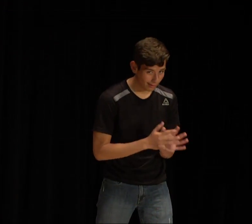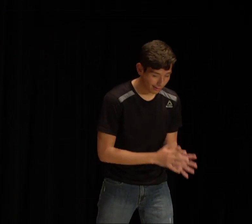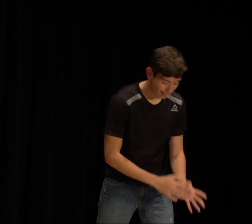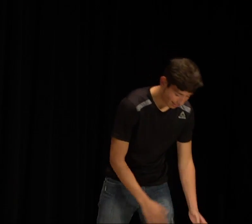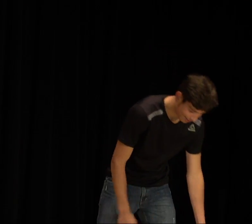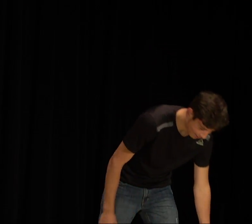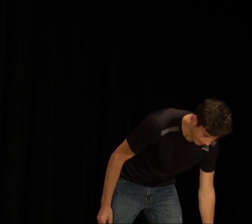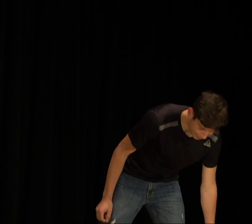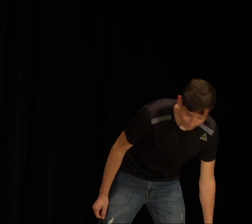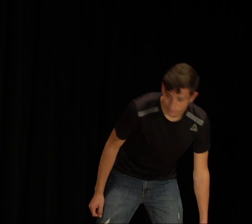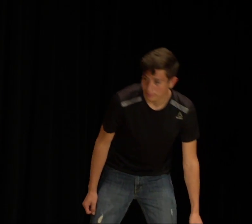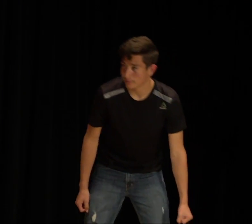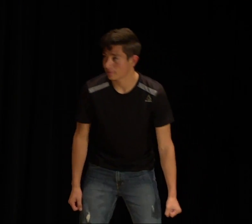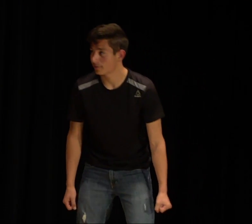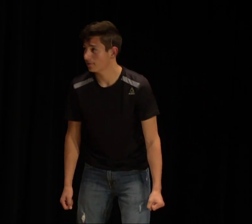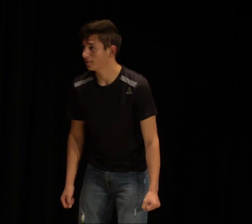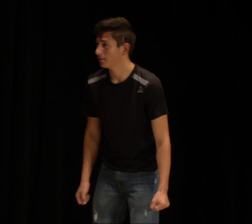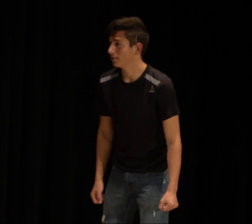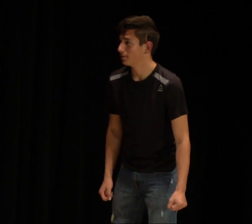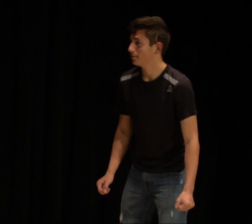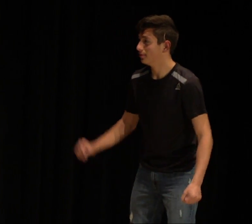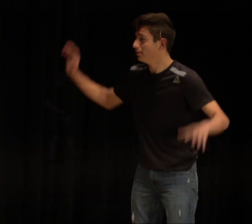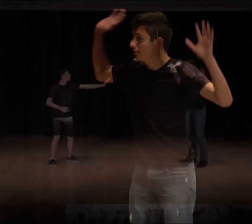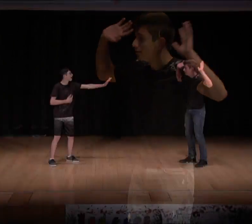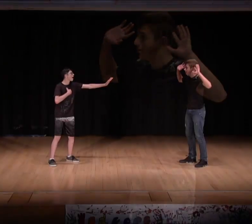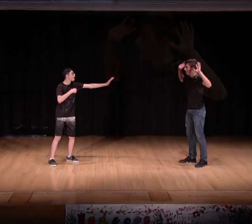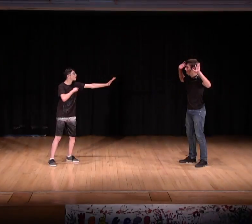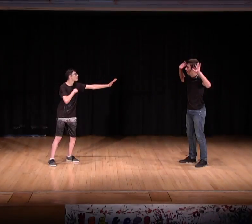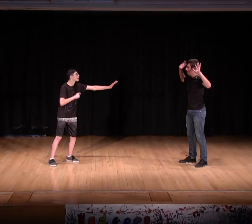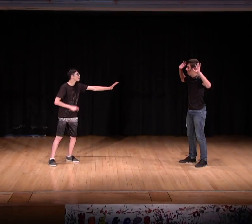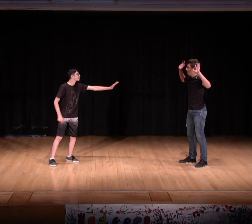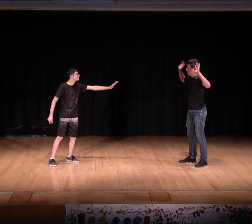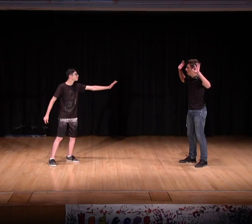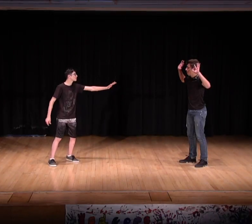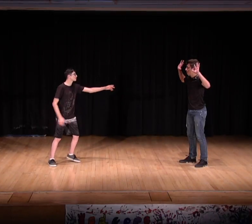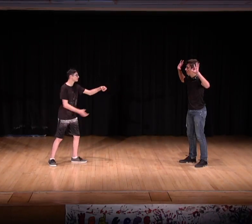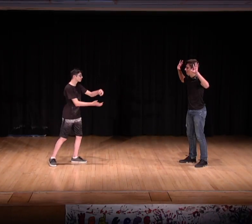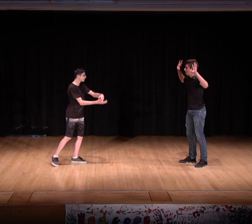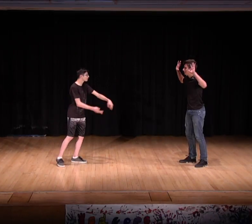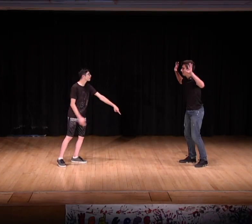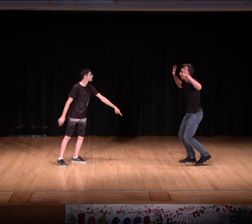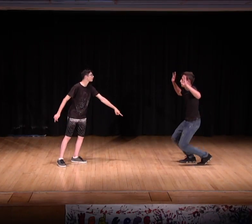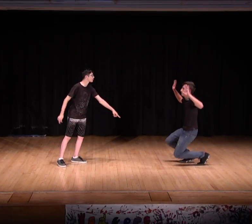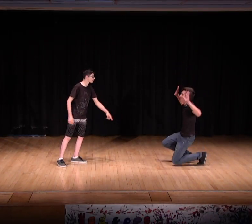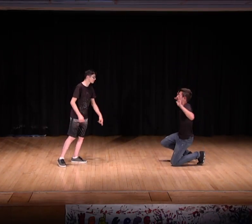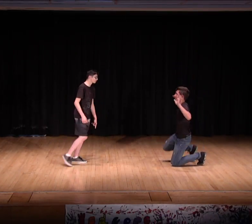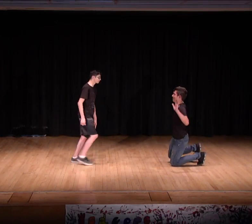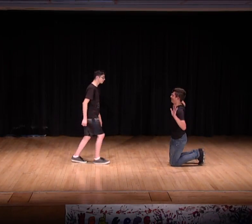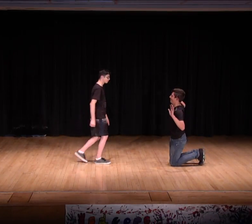All of you, okay? Halt! What? That's police. Get on your knees.